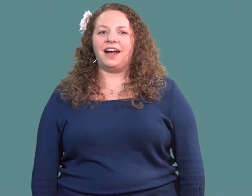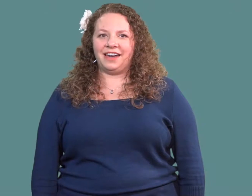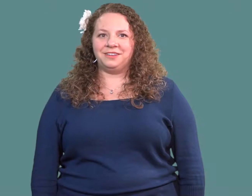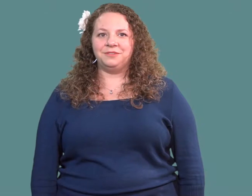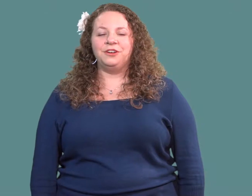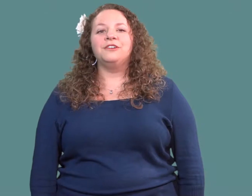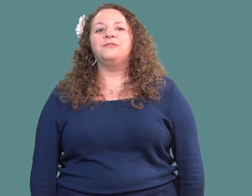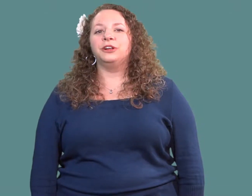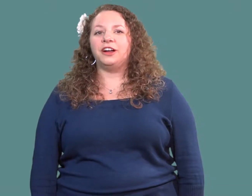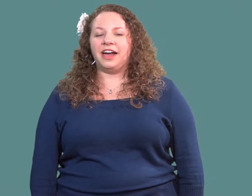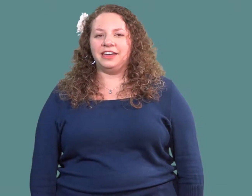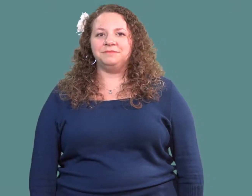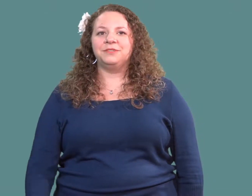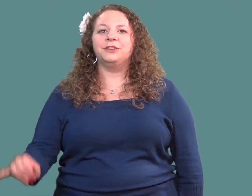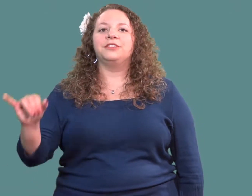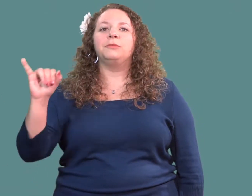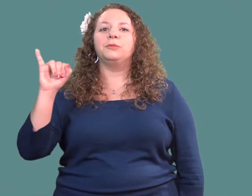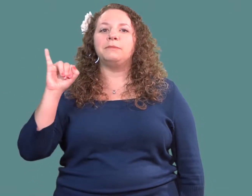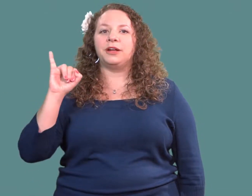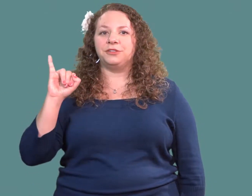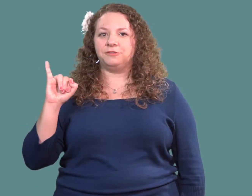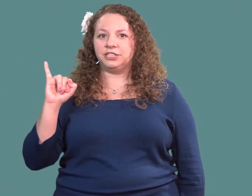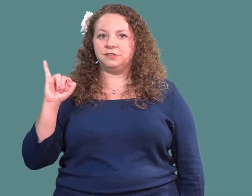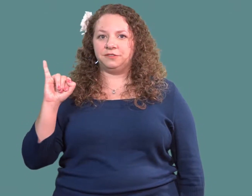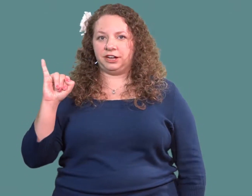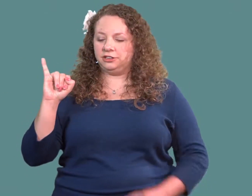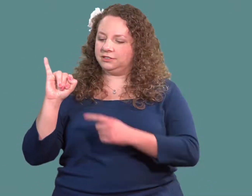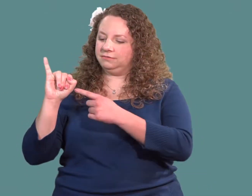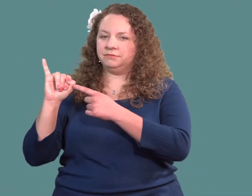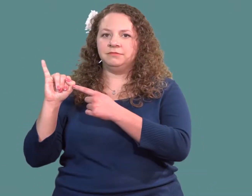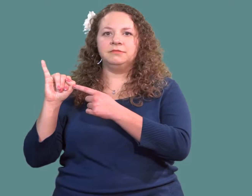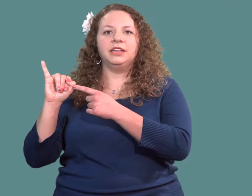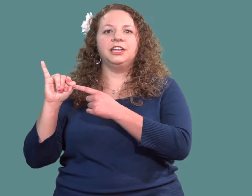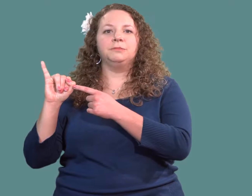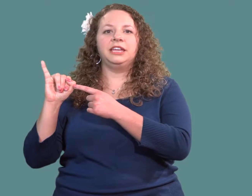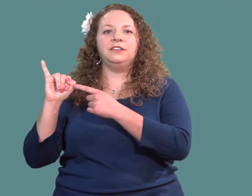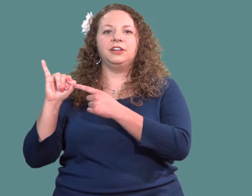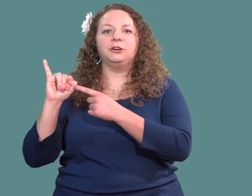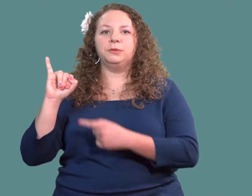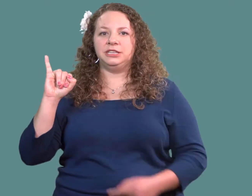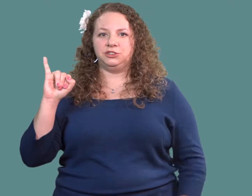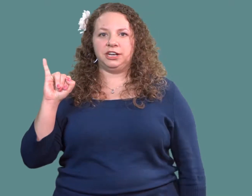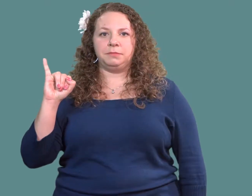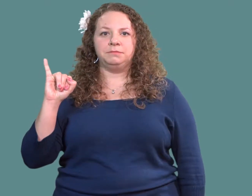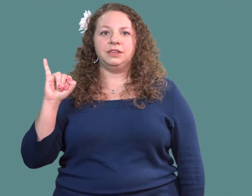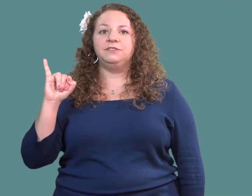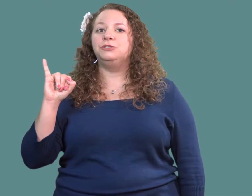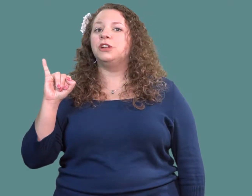I. For your I, your thumb will wrap around the front of your fingers and your pinky finger will be straight up. If you do not